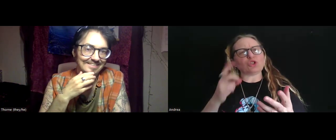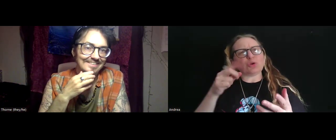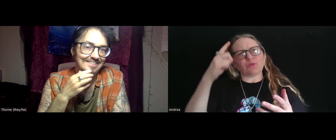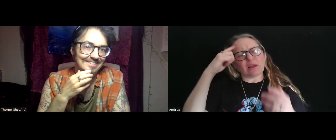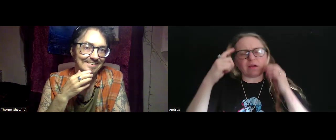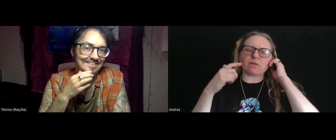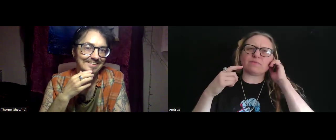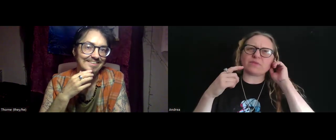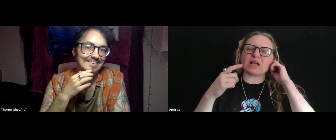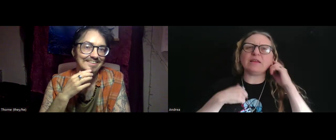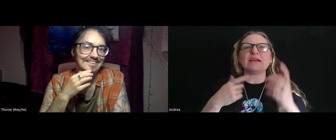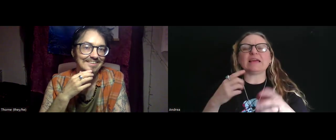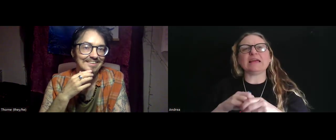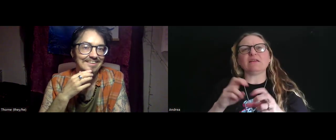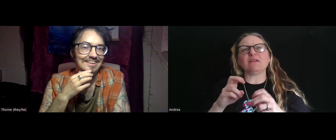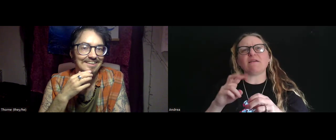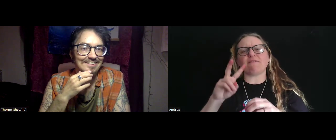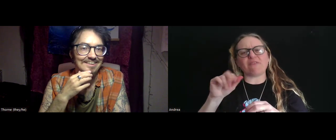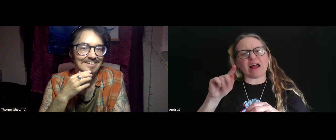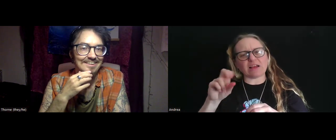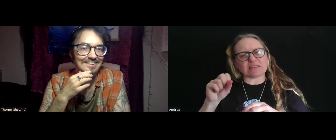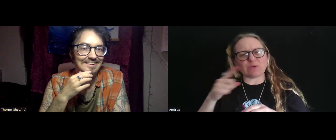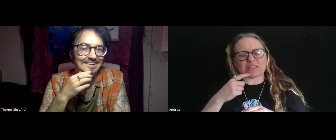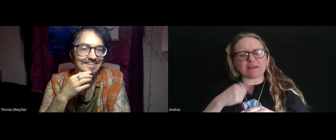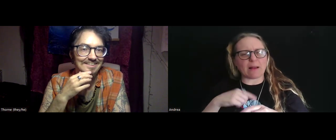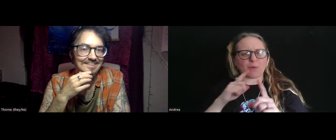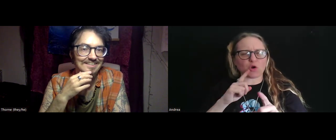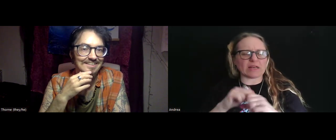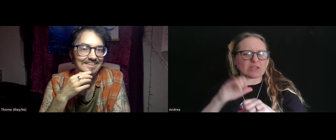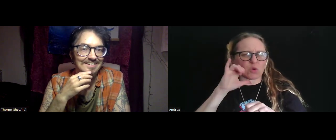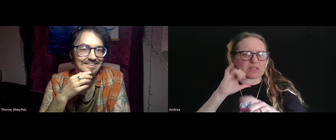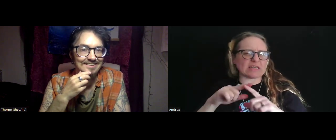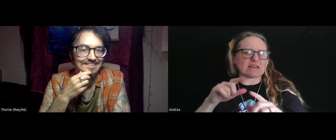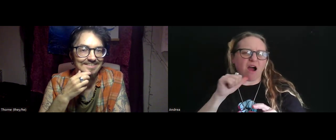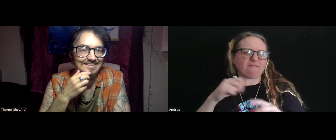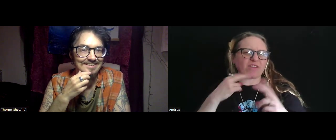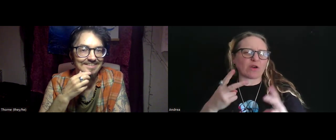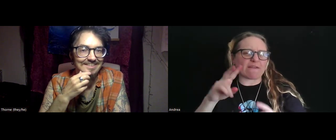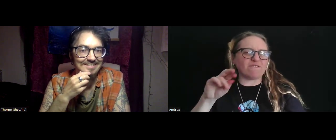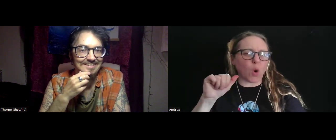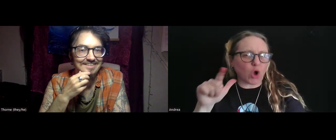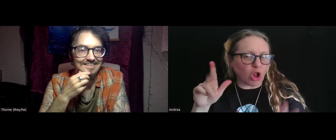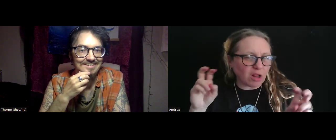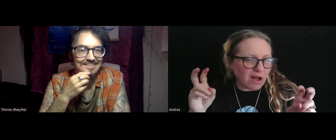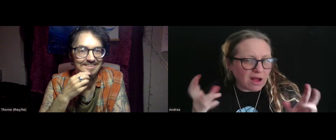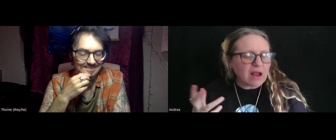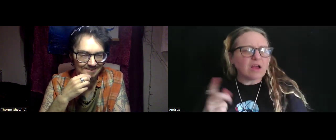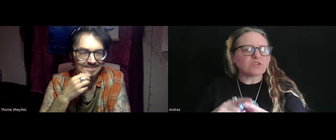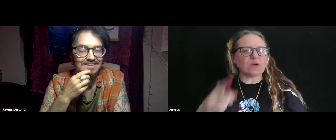you think, like in balance, he would say that Mercury in Taurus is not very vocal. So